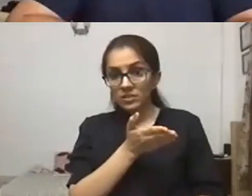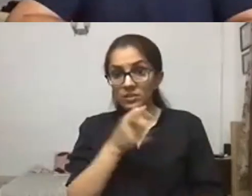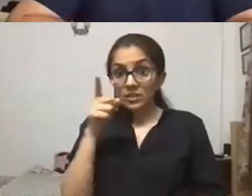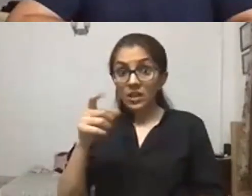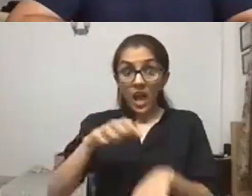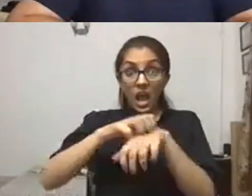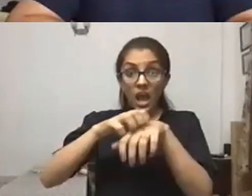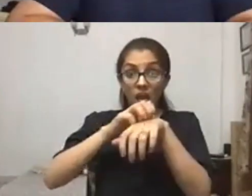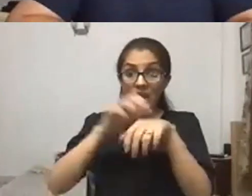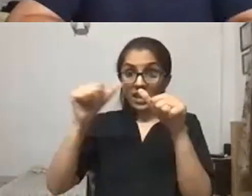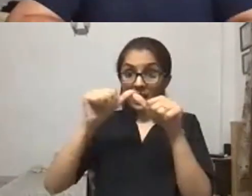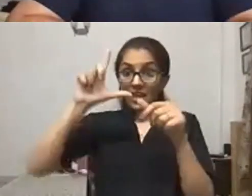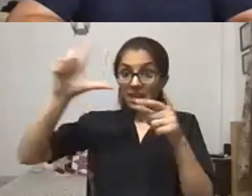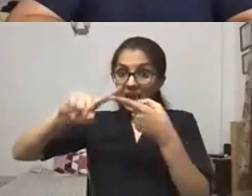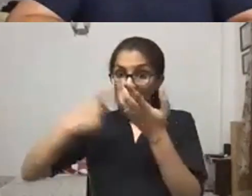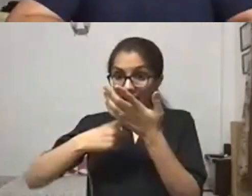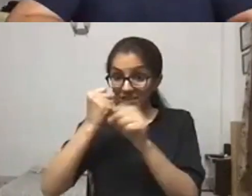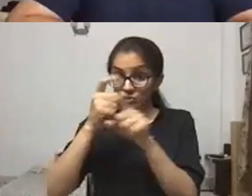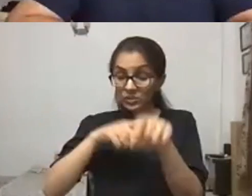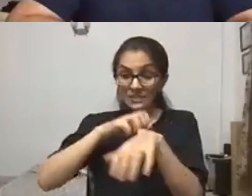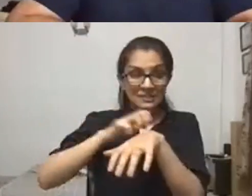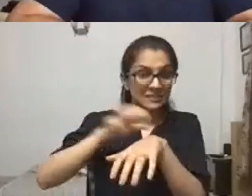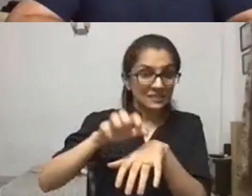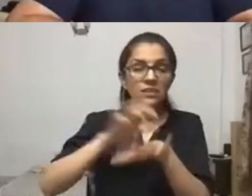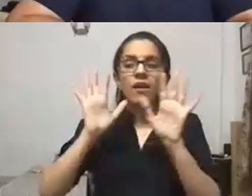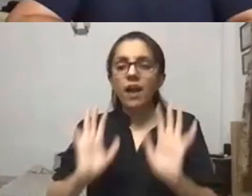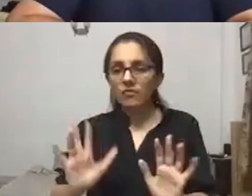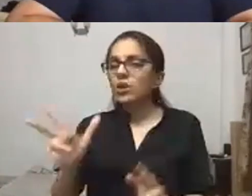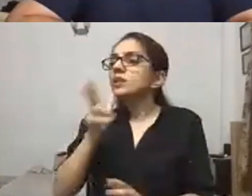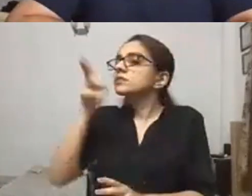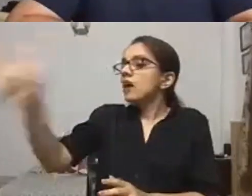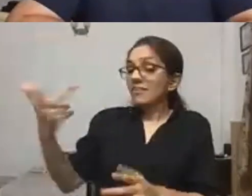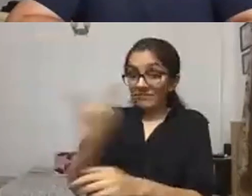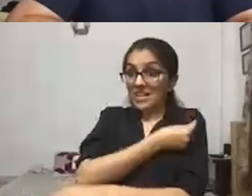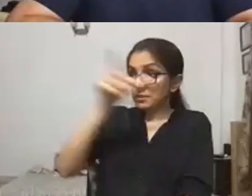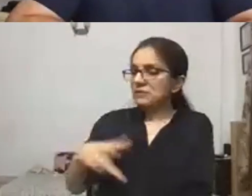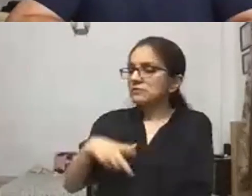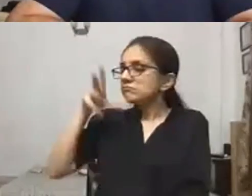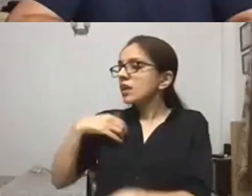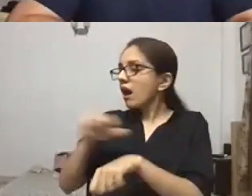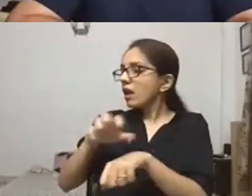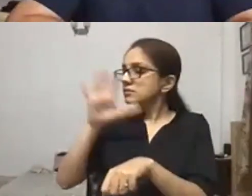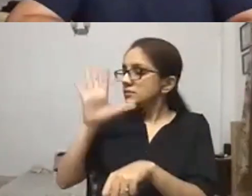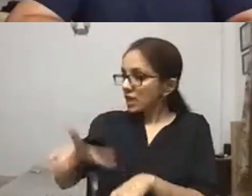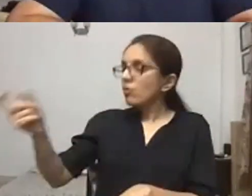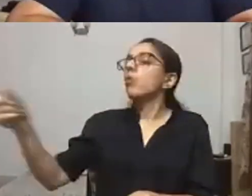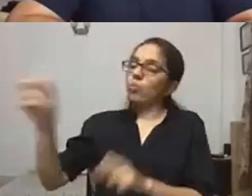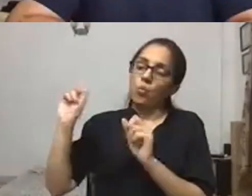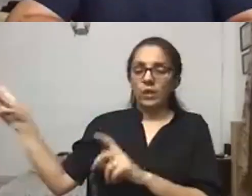to allergies, and redness is because of allergies, just tell the person vaccinating that you have allergies and he will take care of